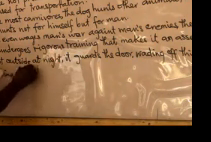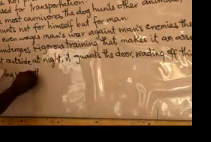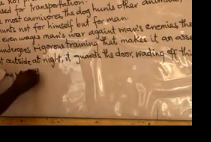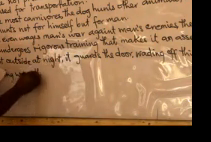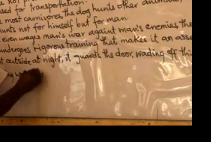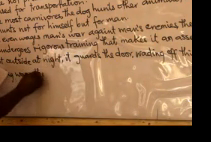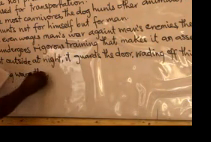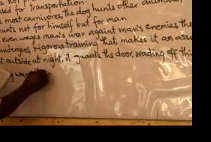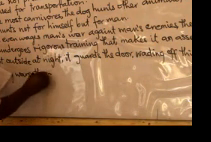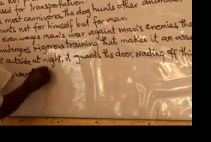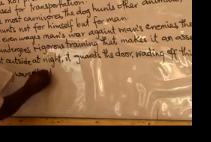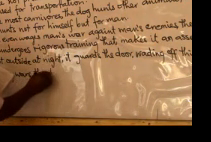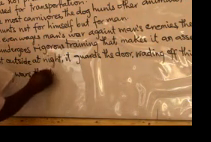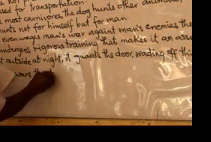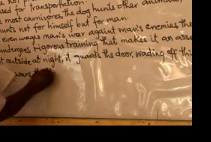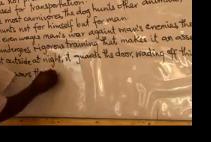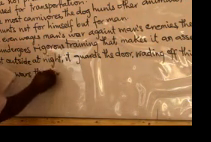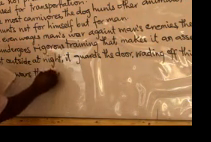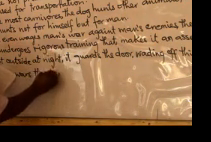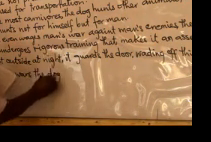the dog